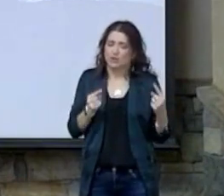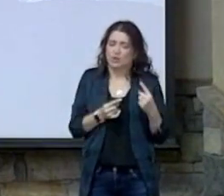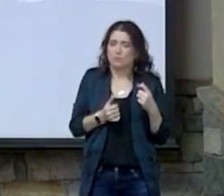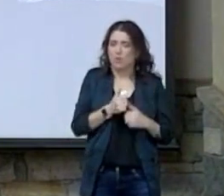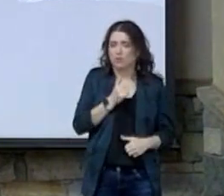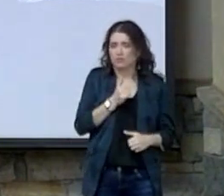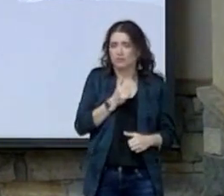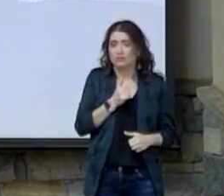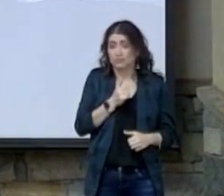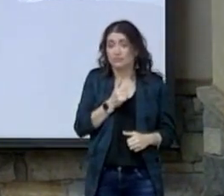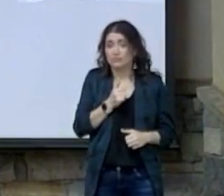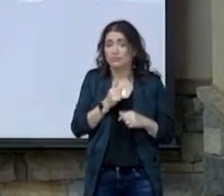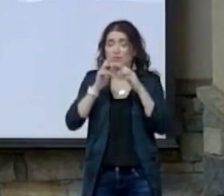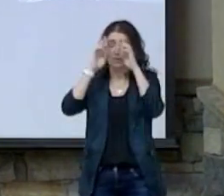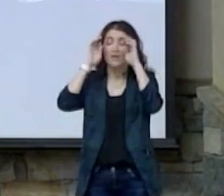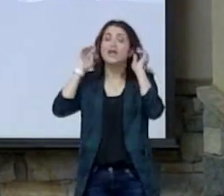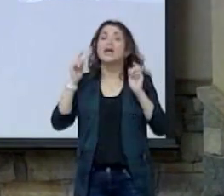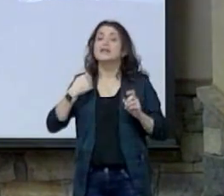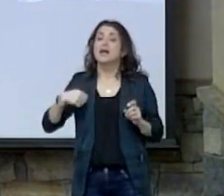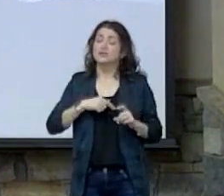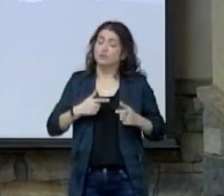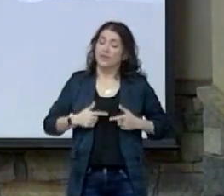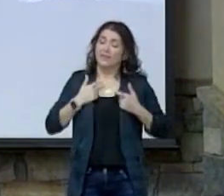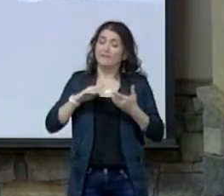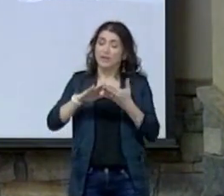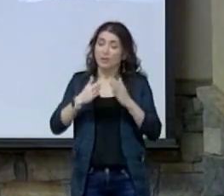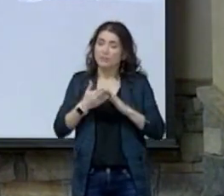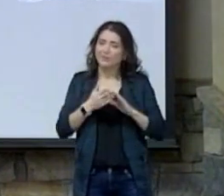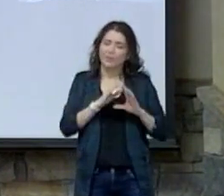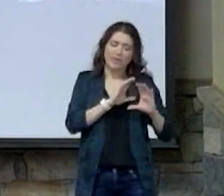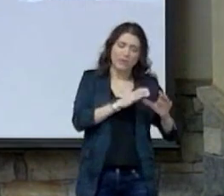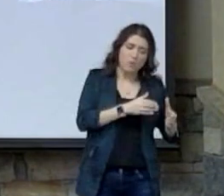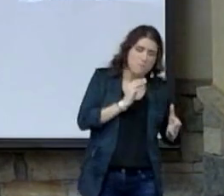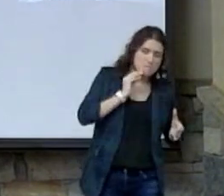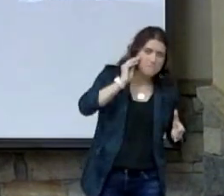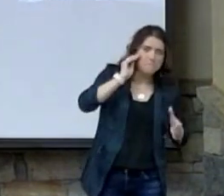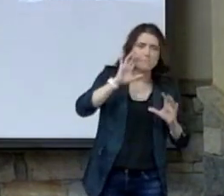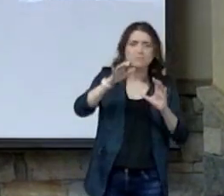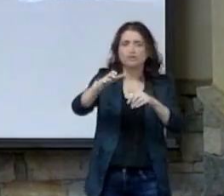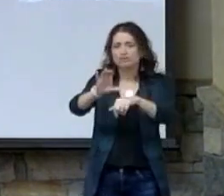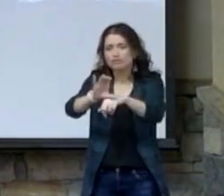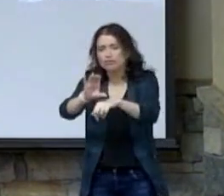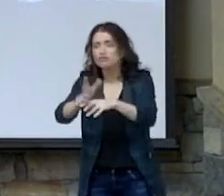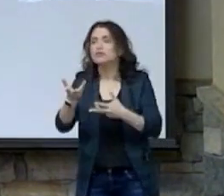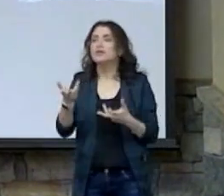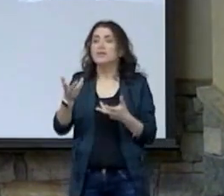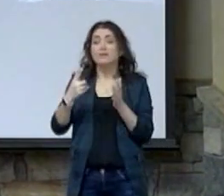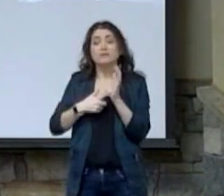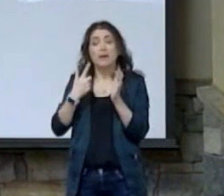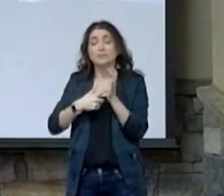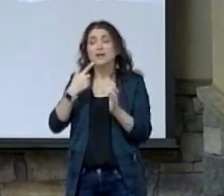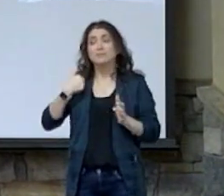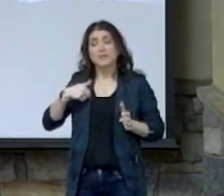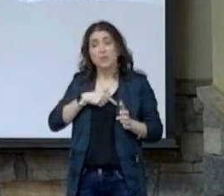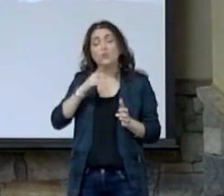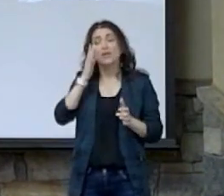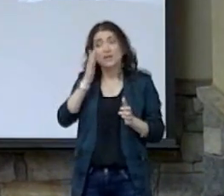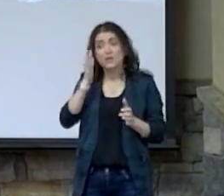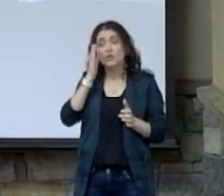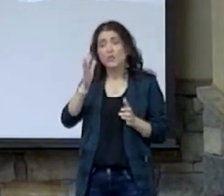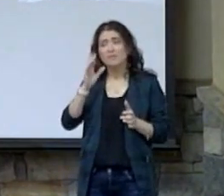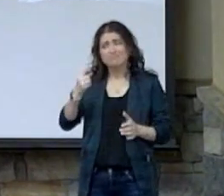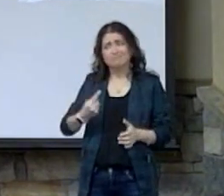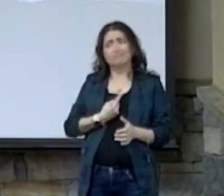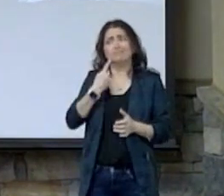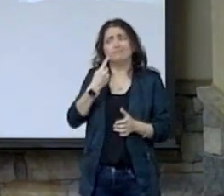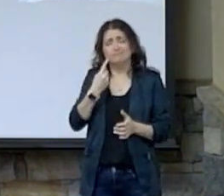it? And as we live in community, whether it's in our homes or whether it's in church, there are times that we are going to be